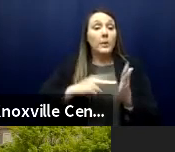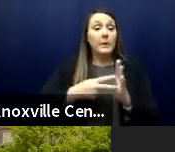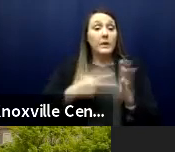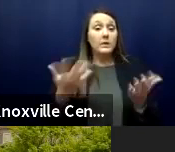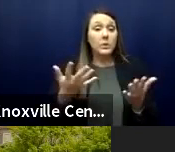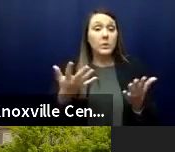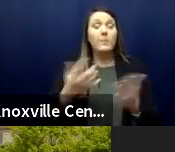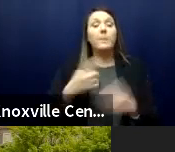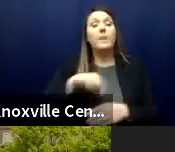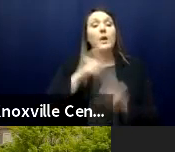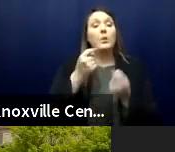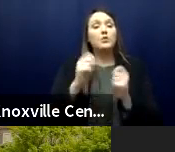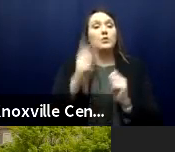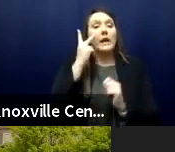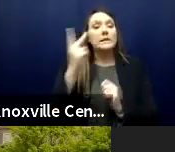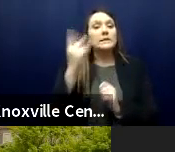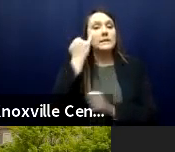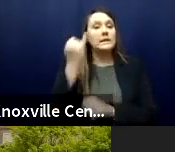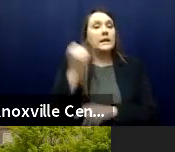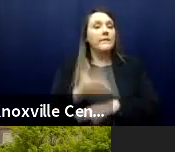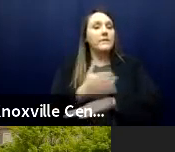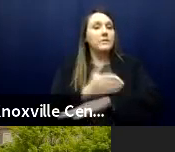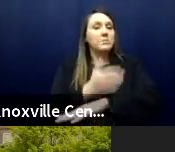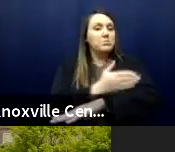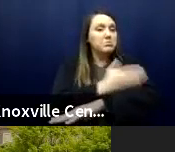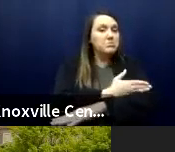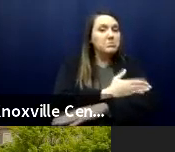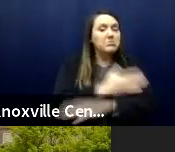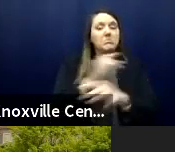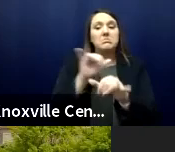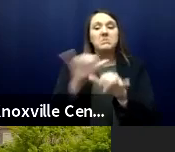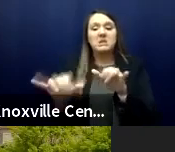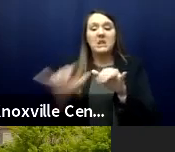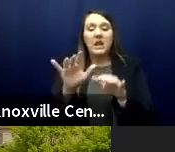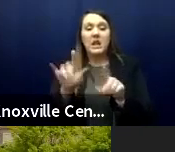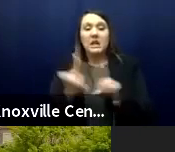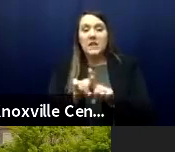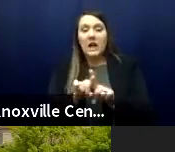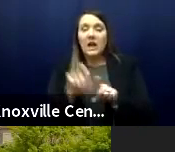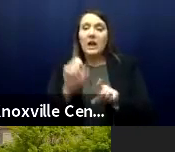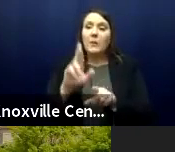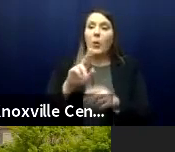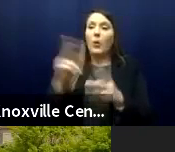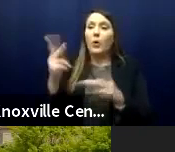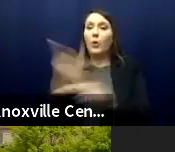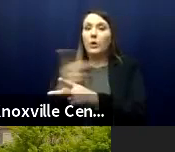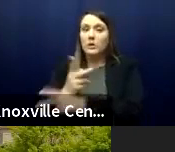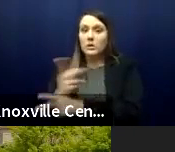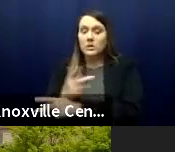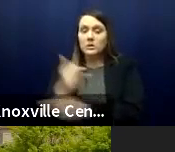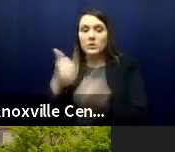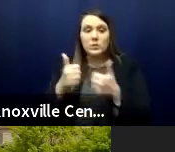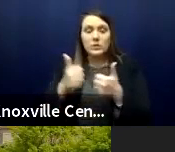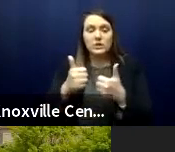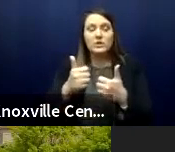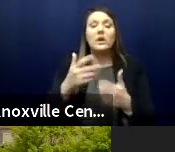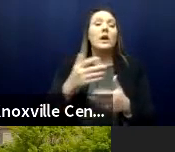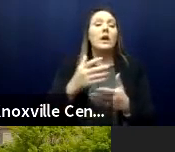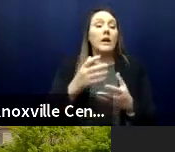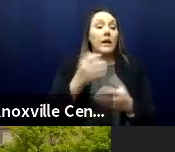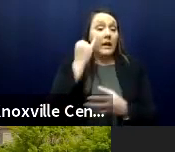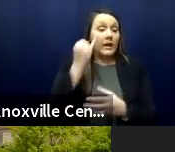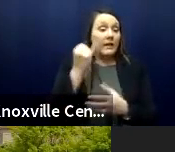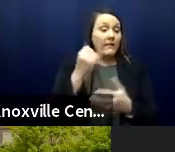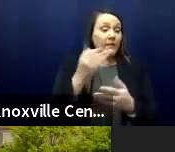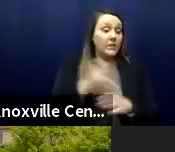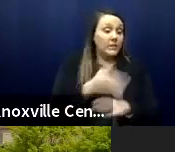we are trying to see if things are getting better, staying the same, or are they getting worse? And if so, how much better or worse and at what